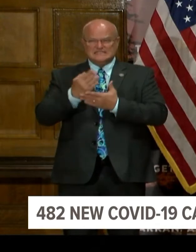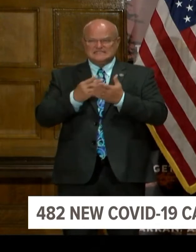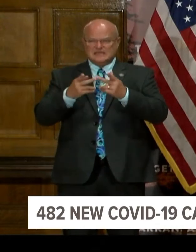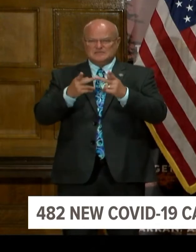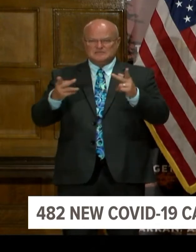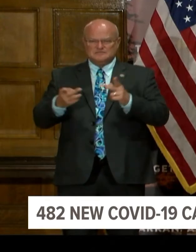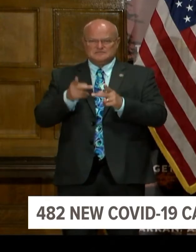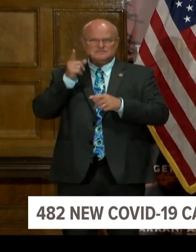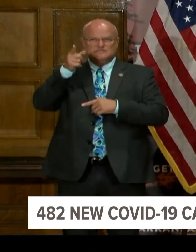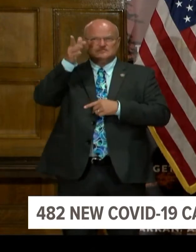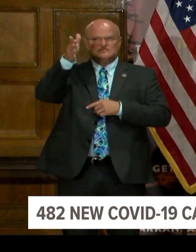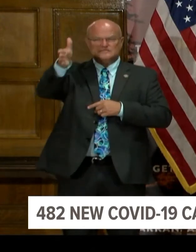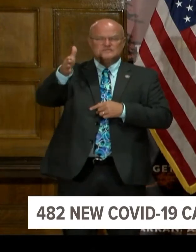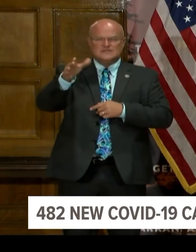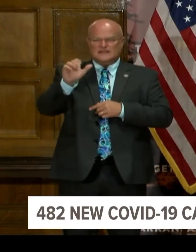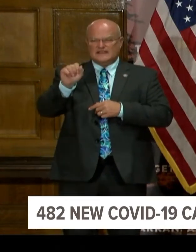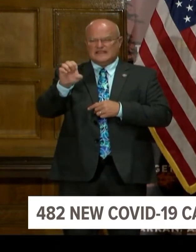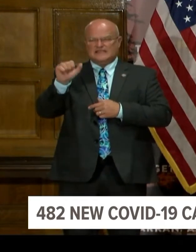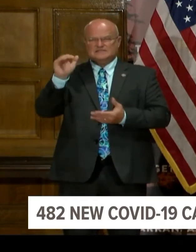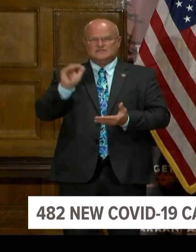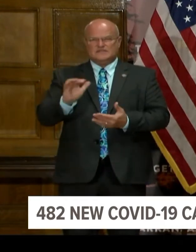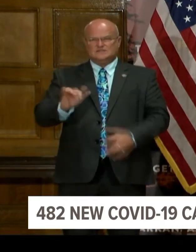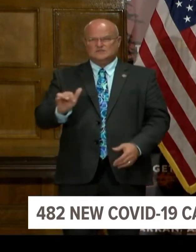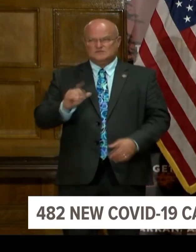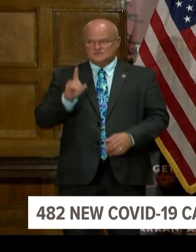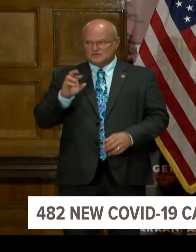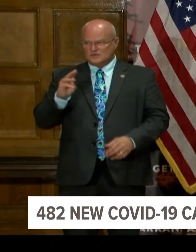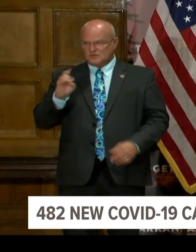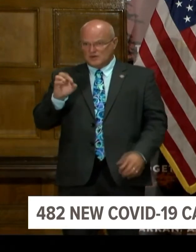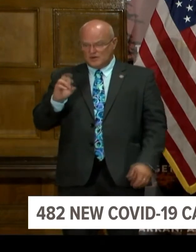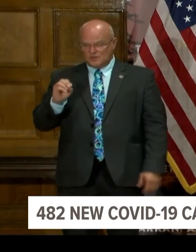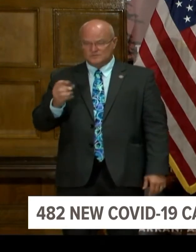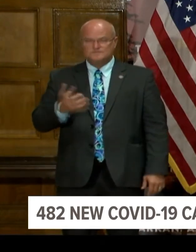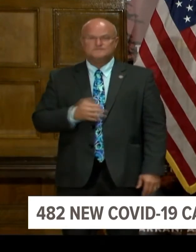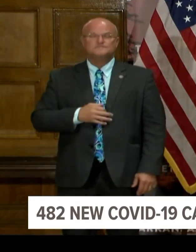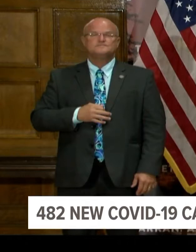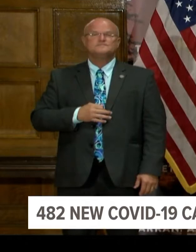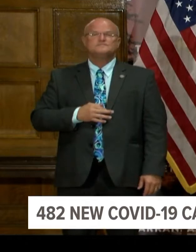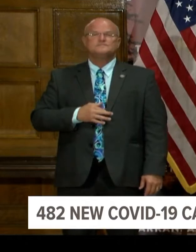point in time the case go down as well. Dr. Romero?